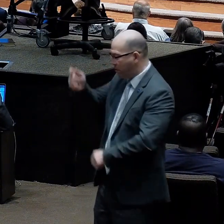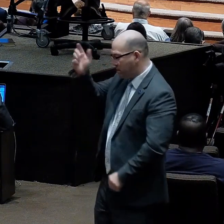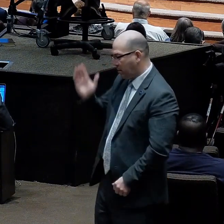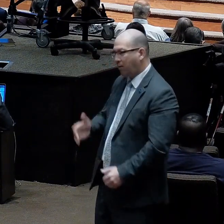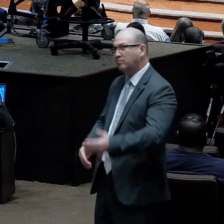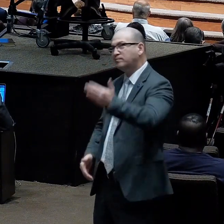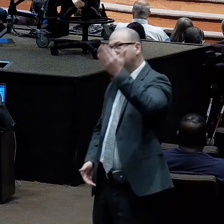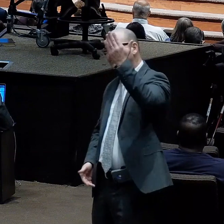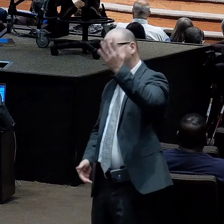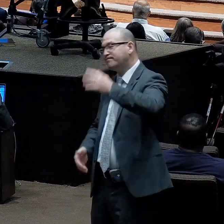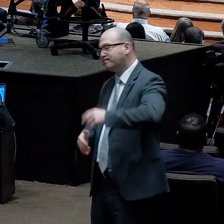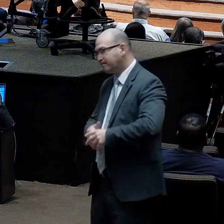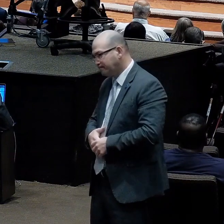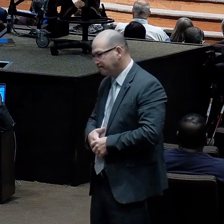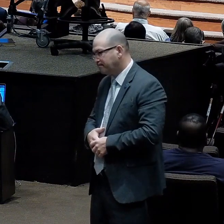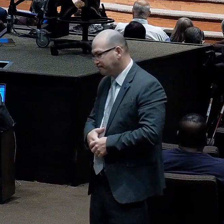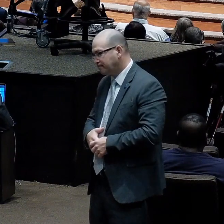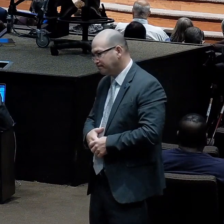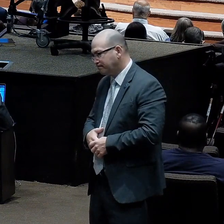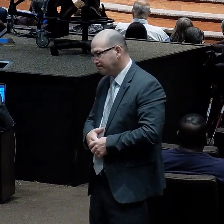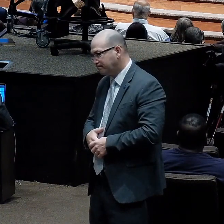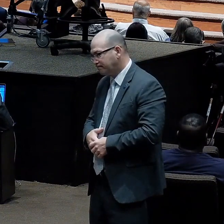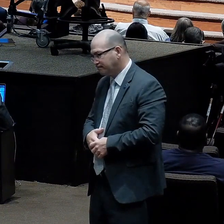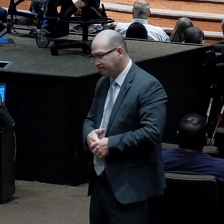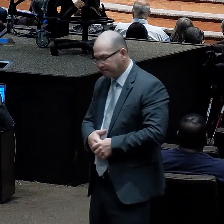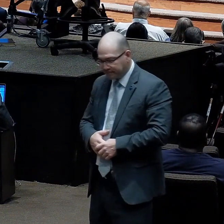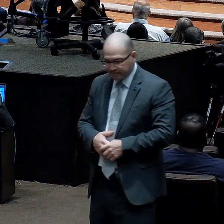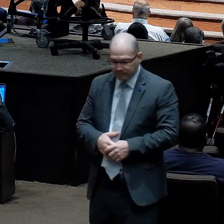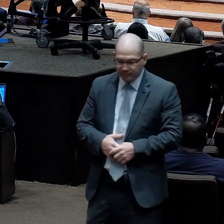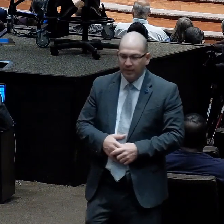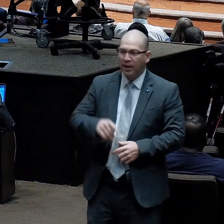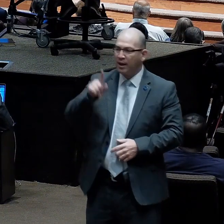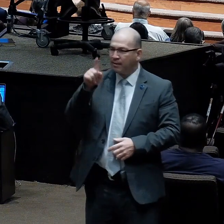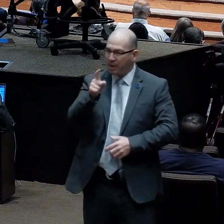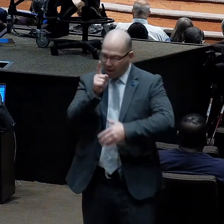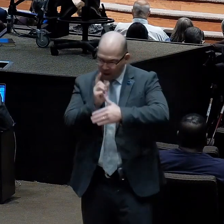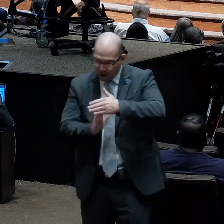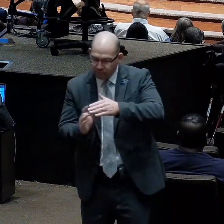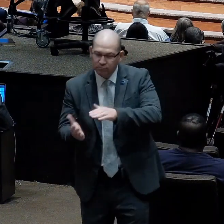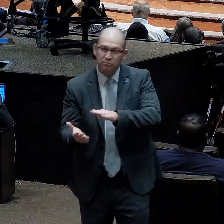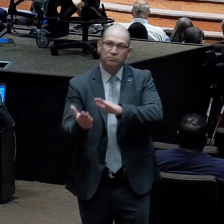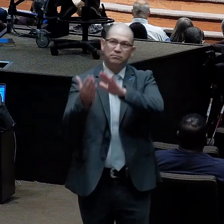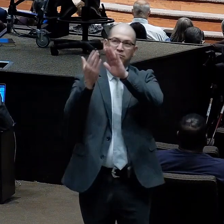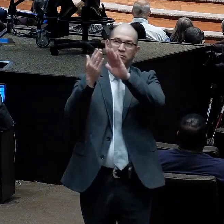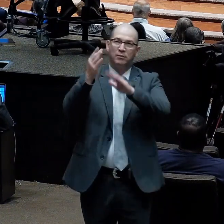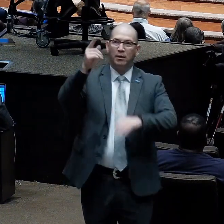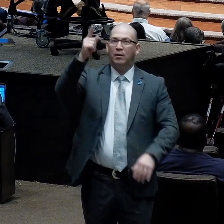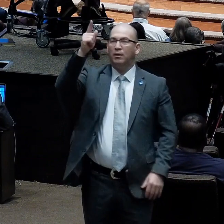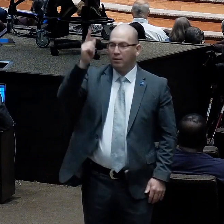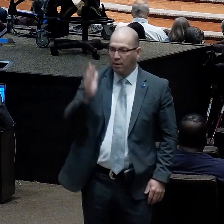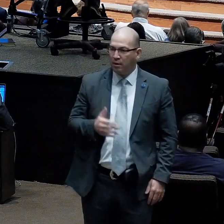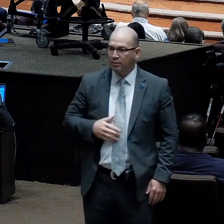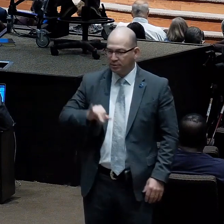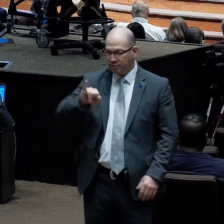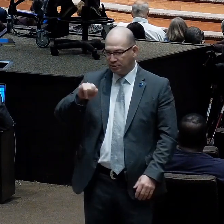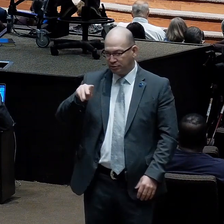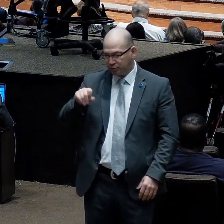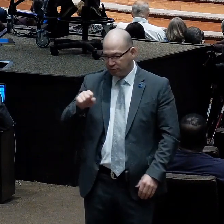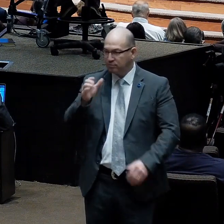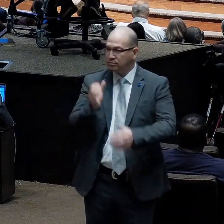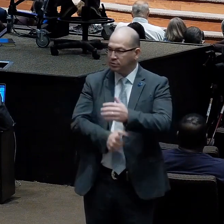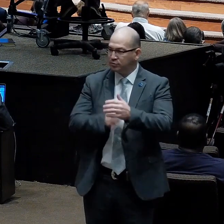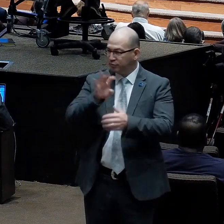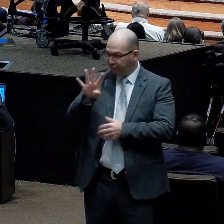To walk humbly with thy God. There must be humility before God. James 4, 6. Would you turn there,